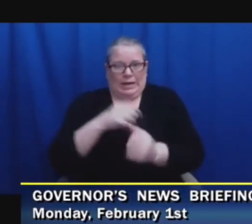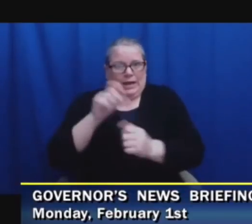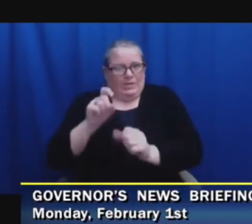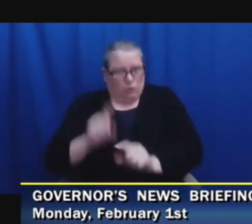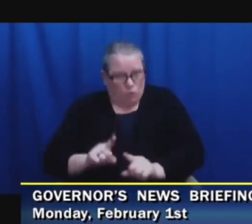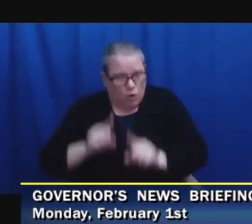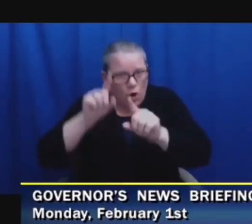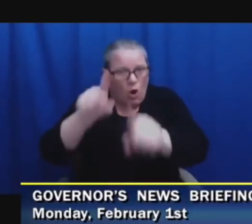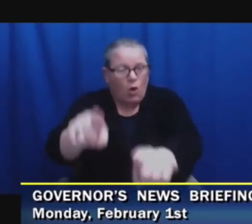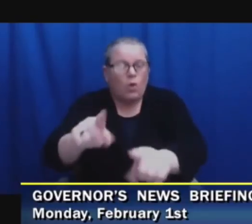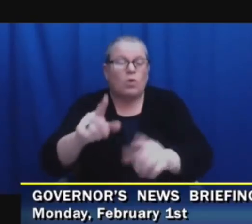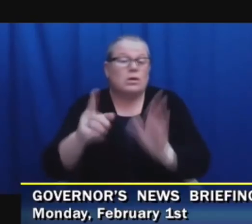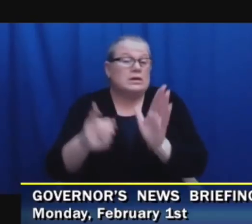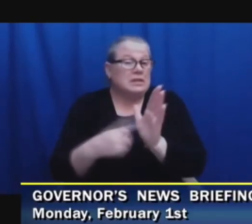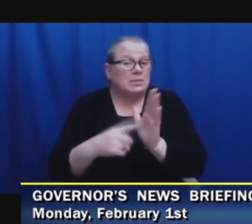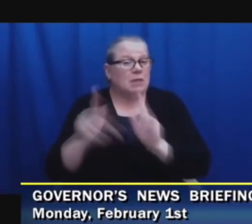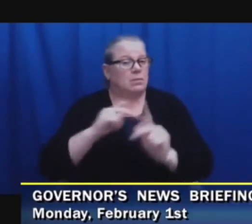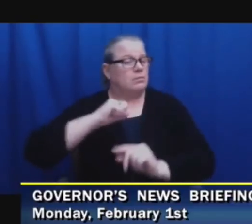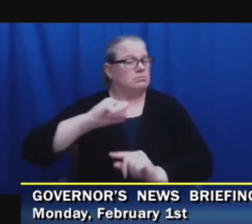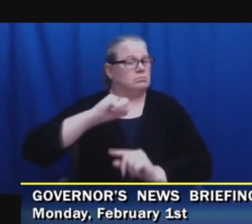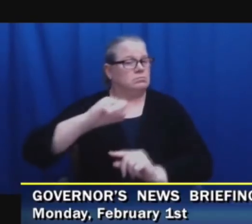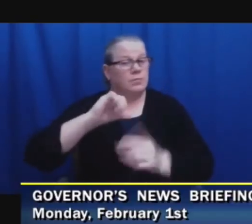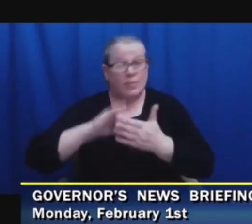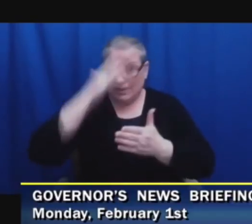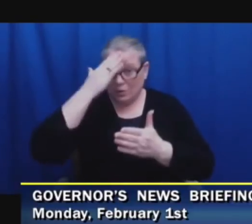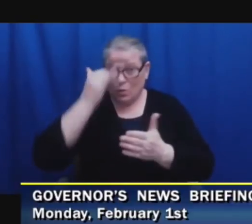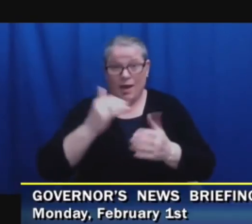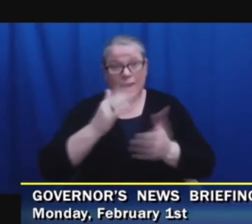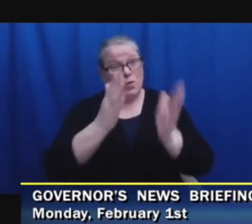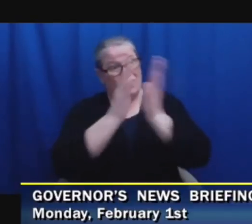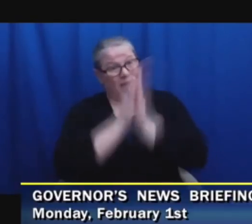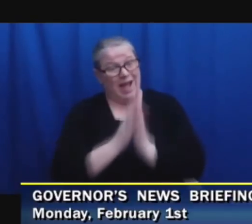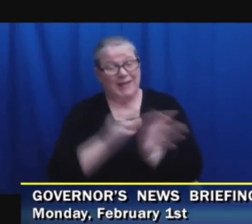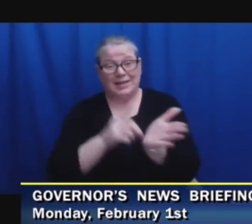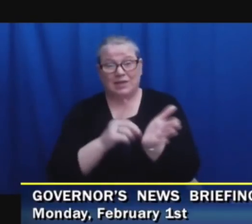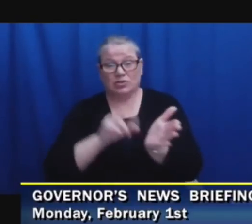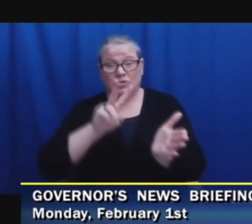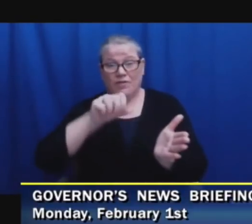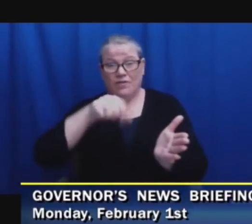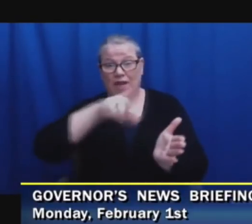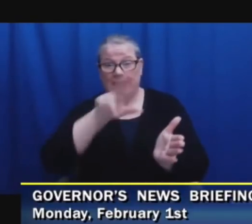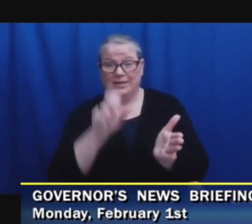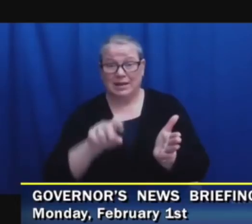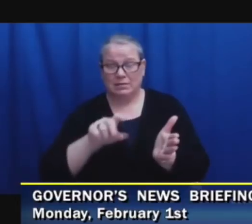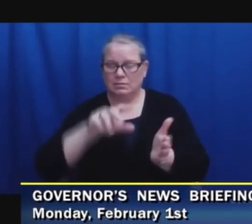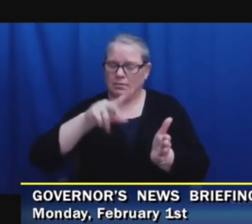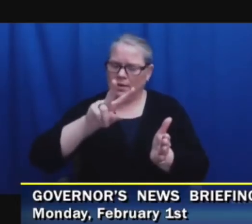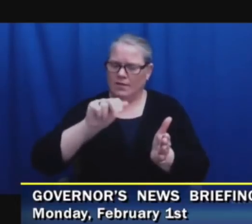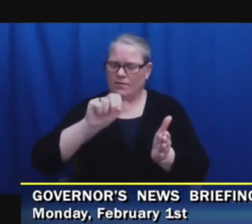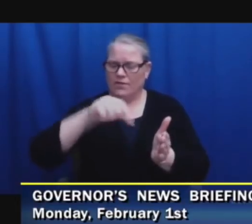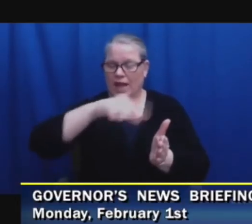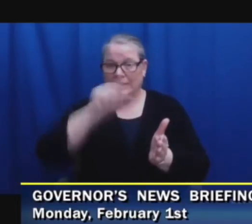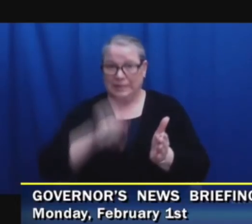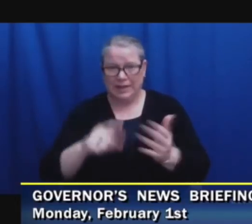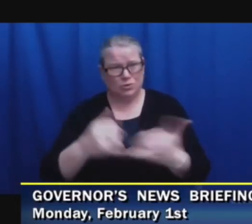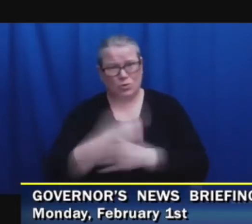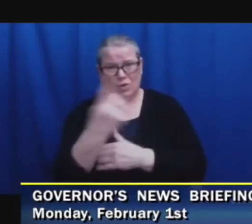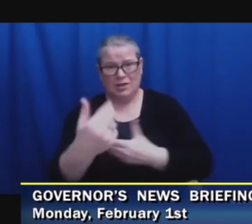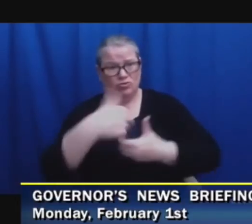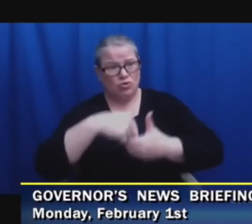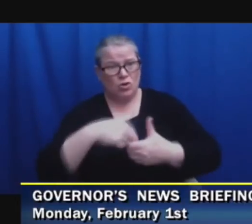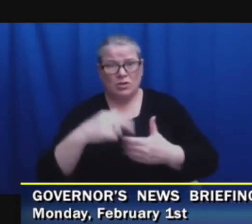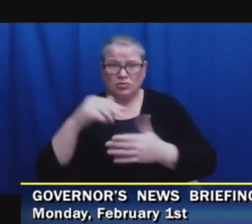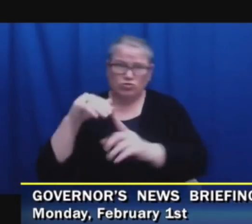This is why Dr. Vasquez is on today, just to remind people how important it is to get that vaccine. And we're going to catch up. Anything else on that, Josh?